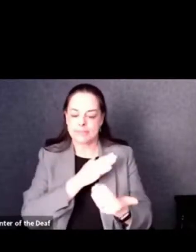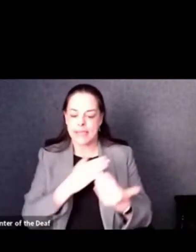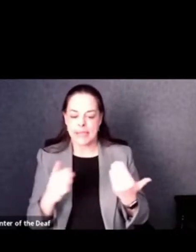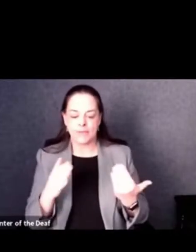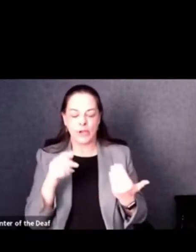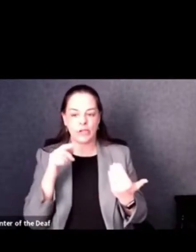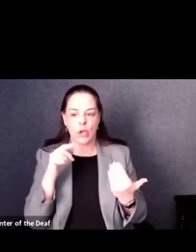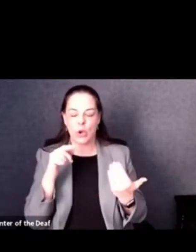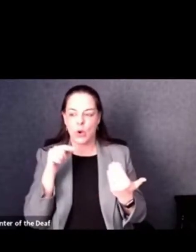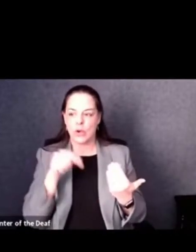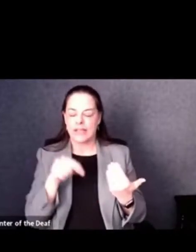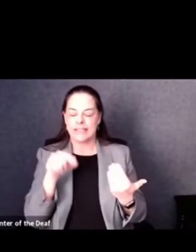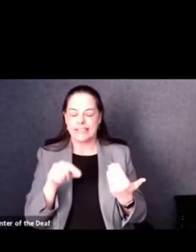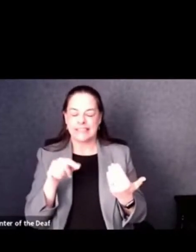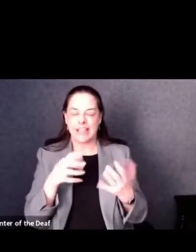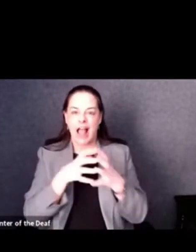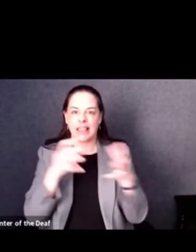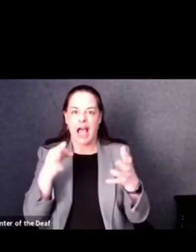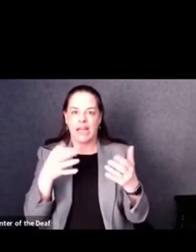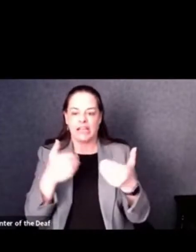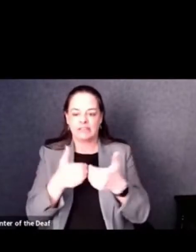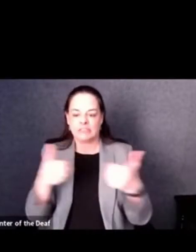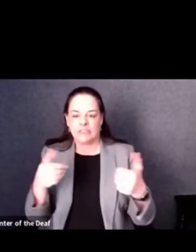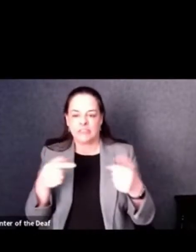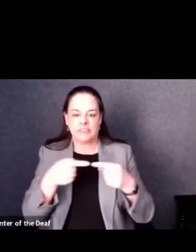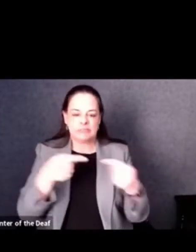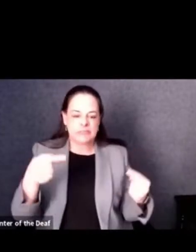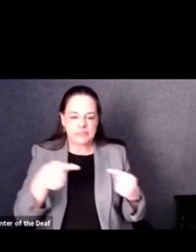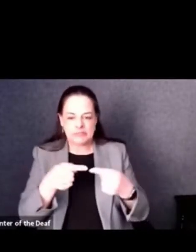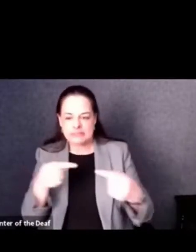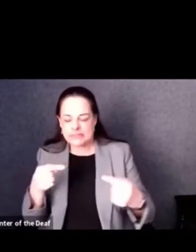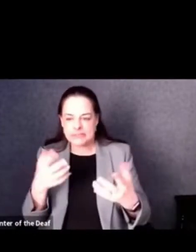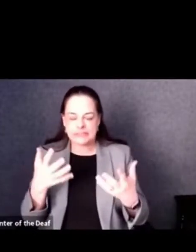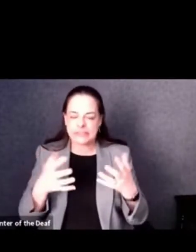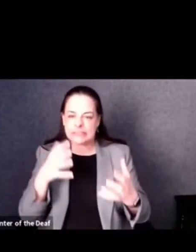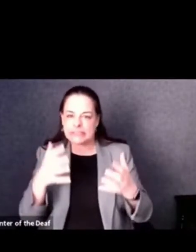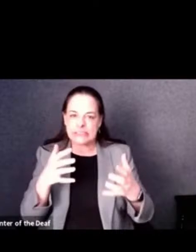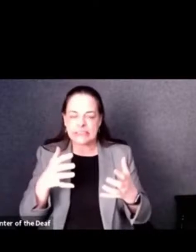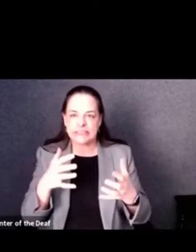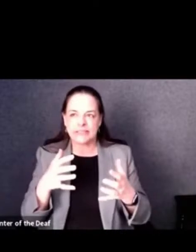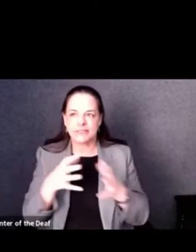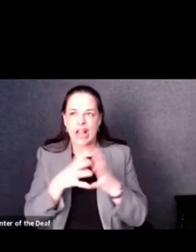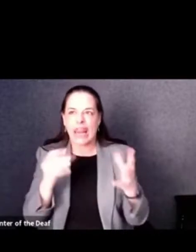been polarized. There's a lot of polarization and a lot of